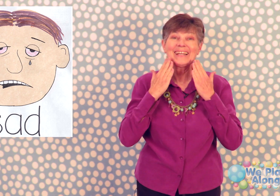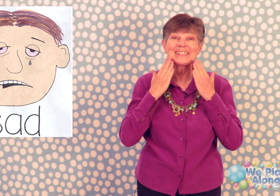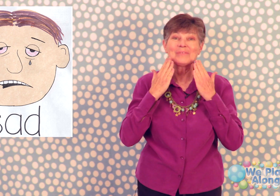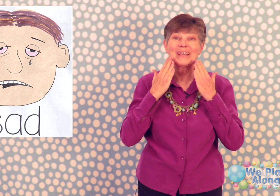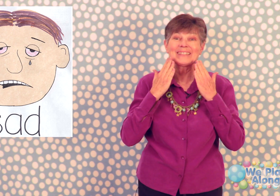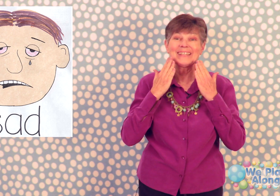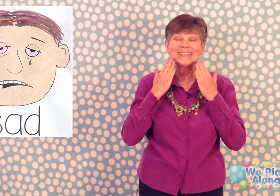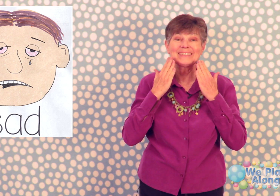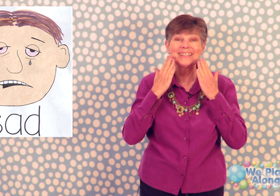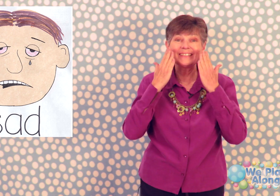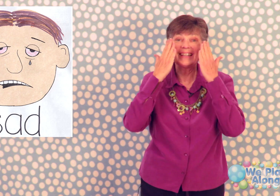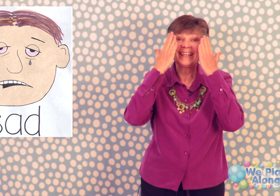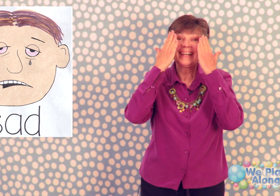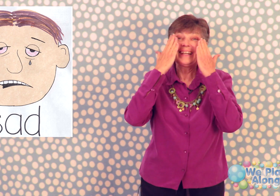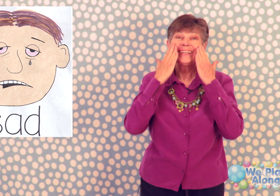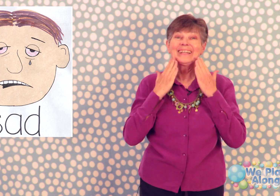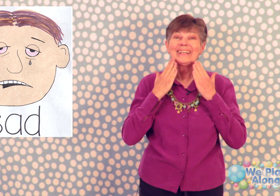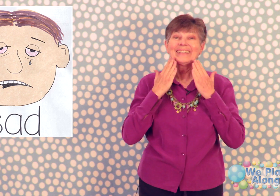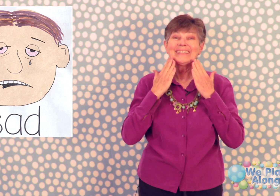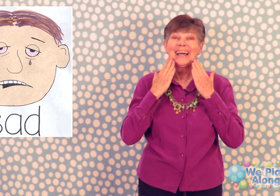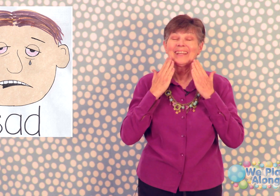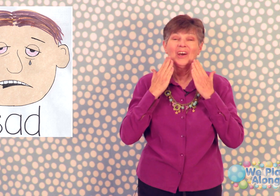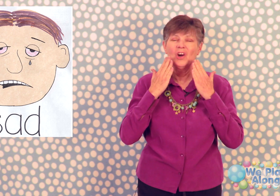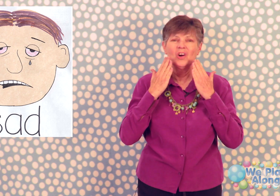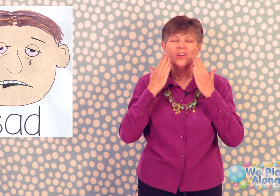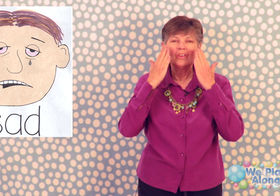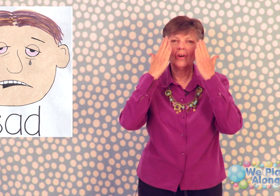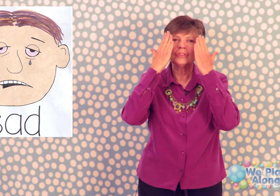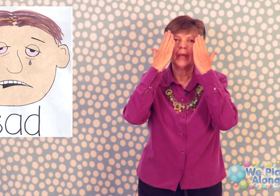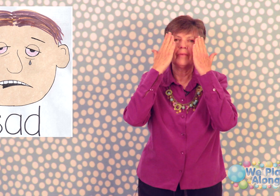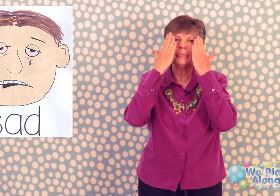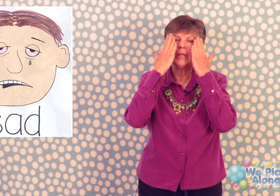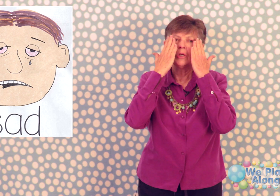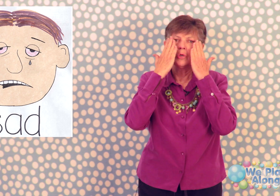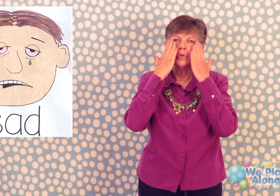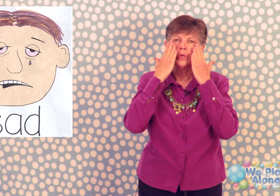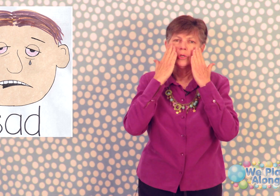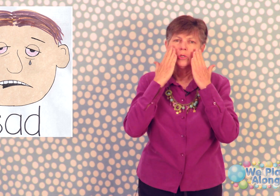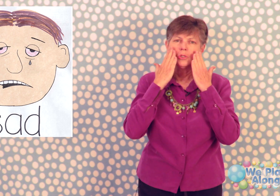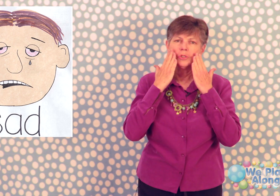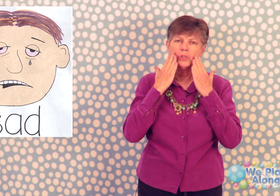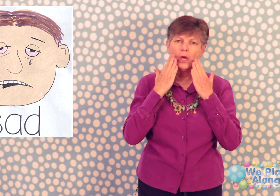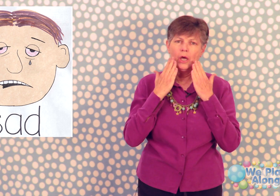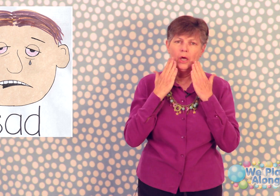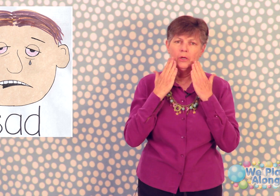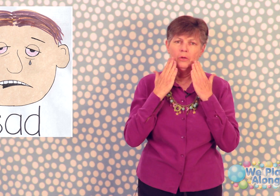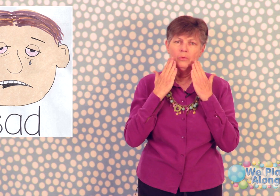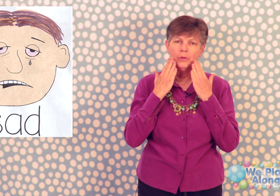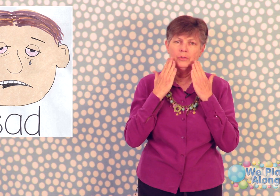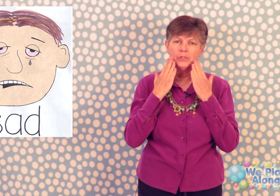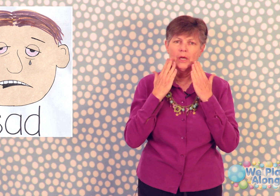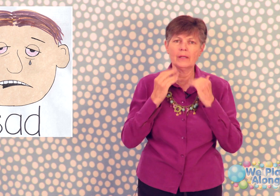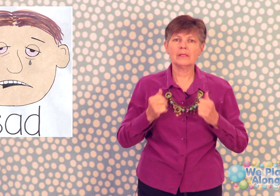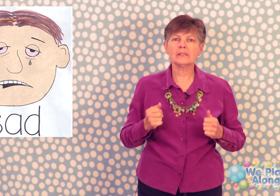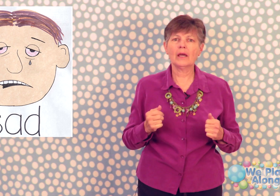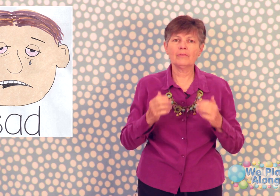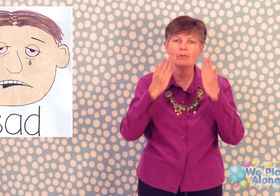doesn't make sense, does it? Sad. No. So you have to be sad when you sign the sign